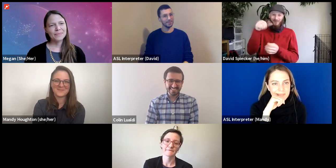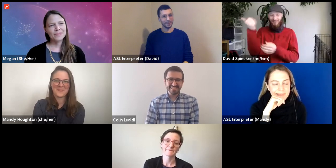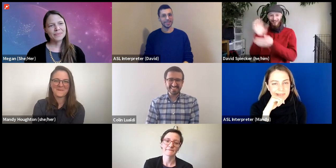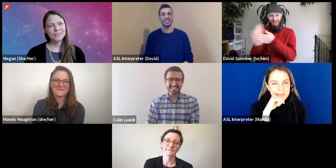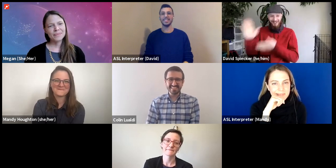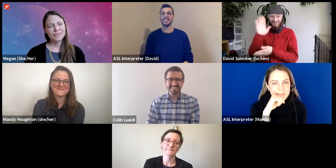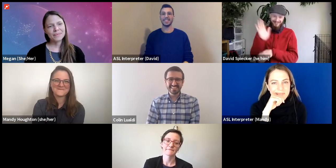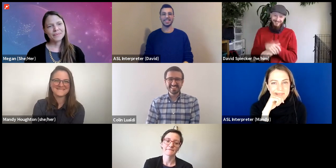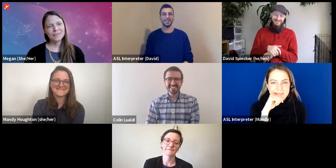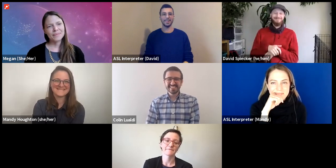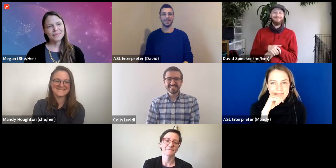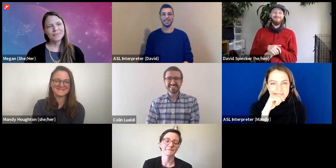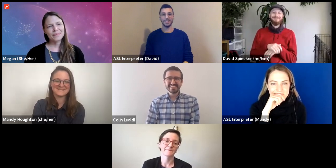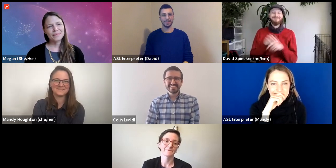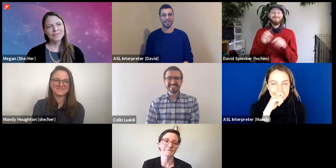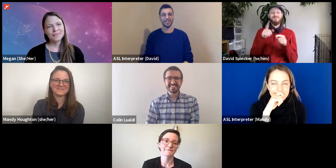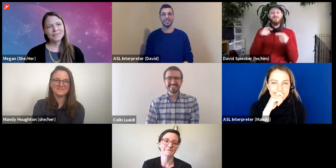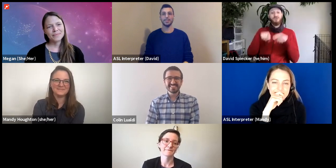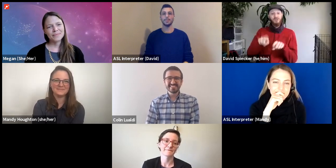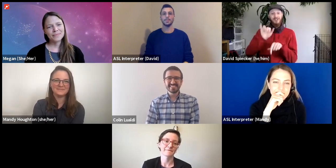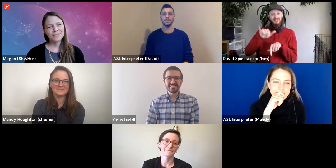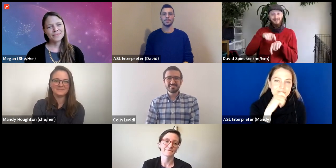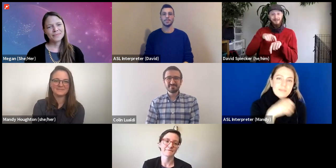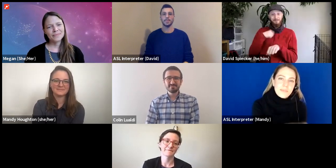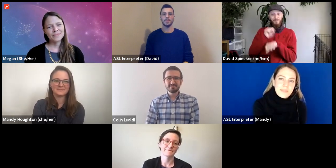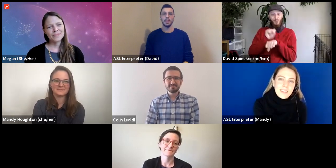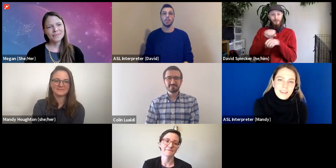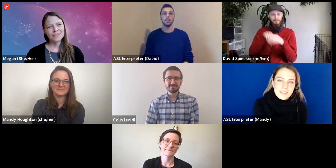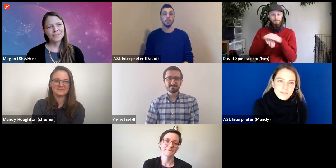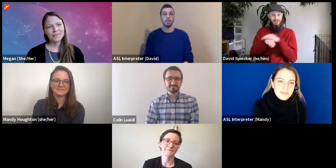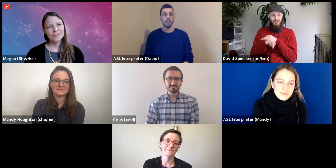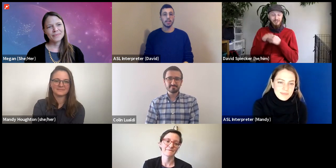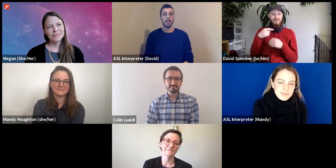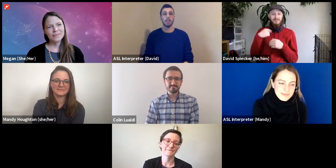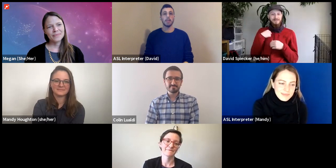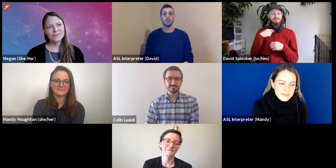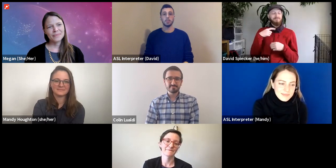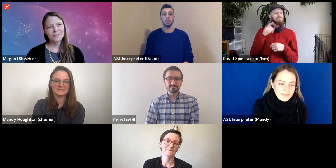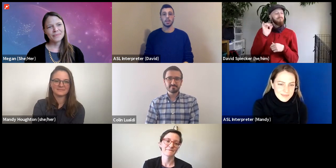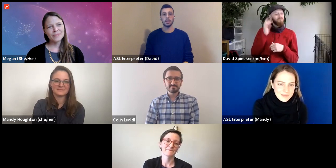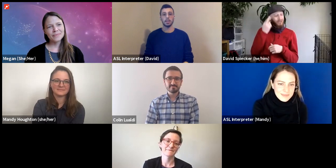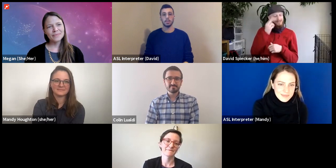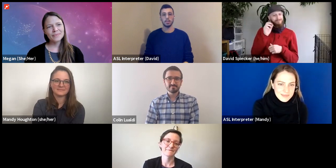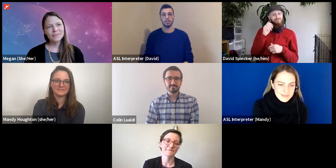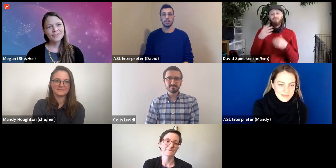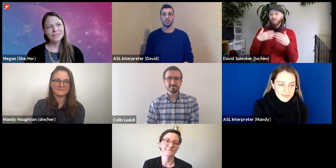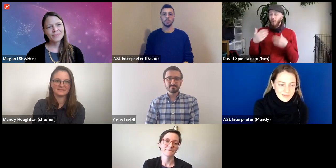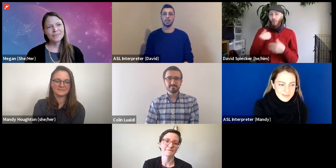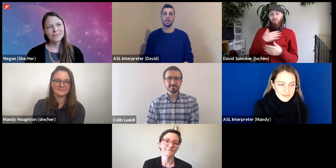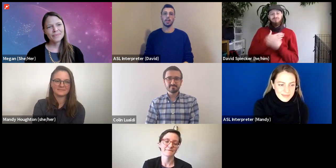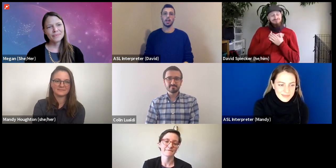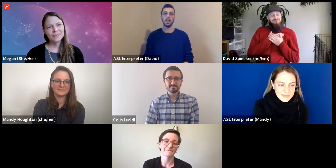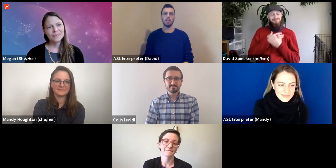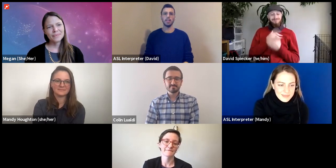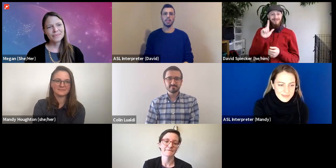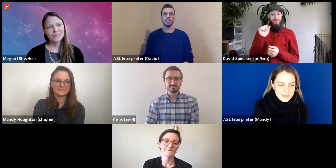it didn't work. He decided to go out to another college. But during that time, as I was working as an admissions